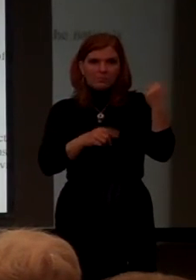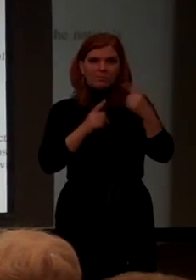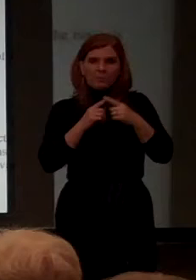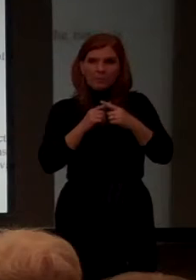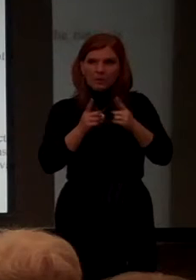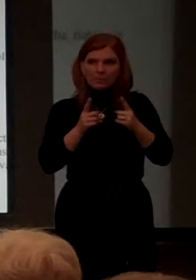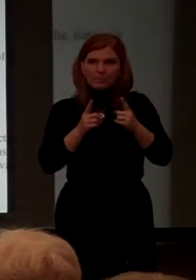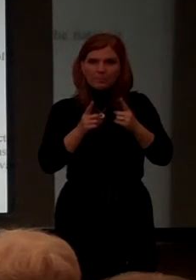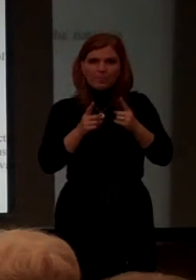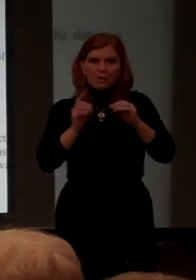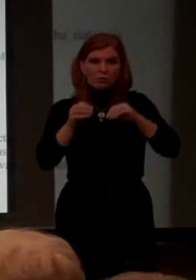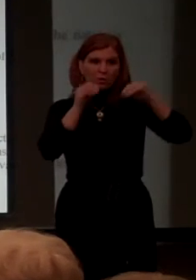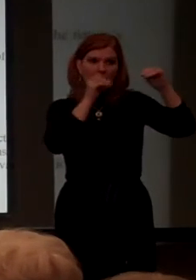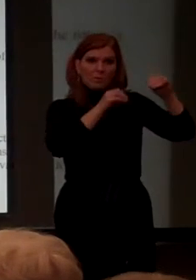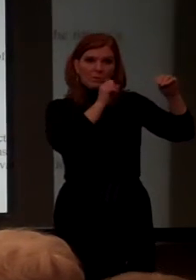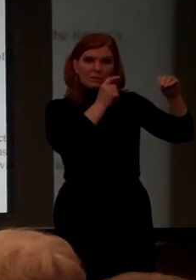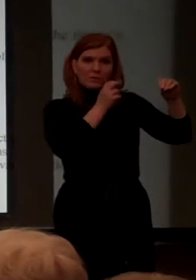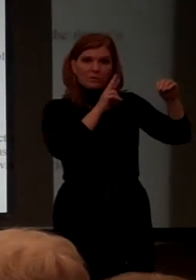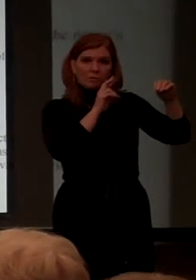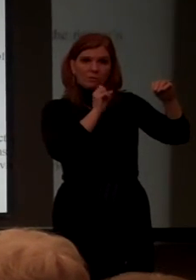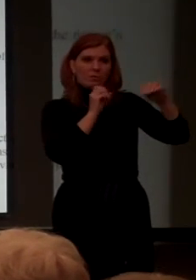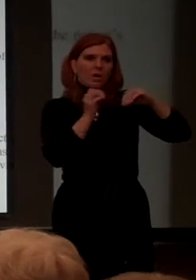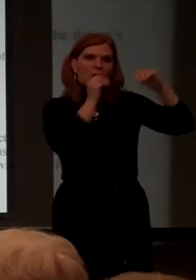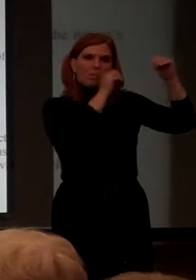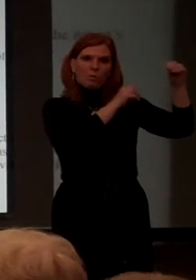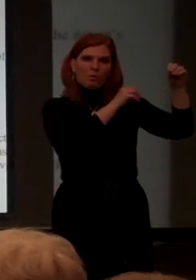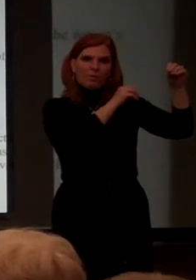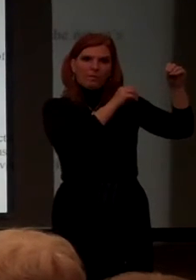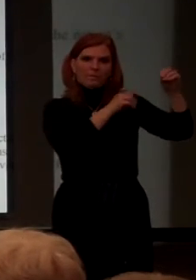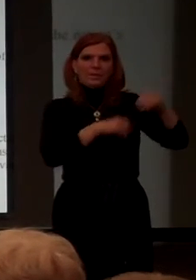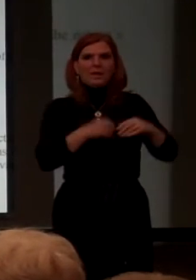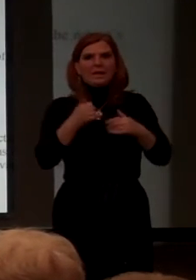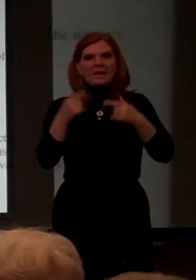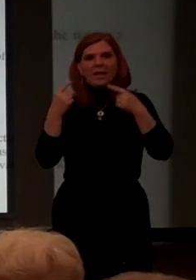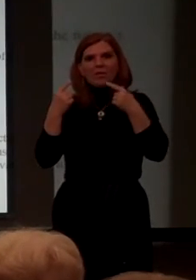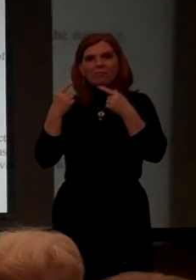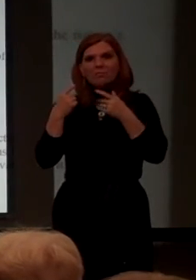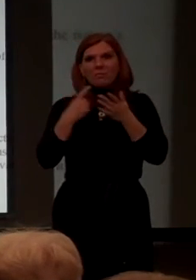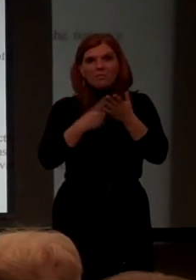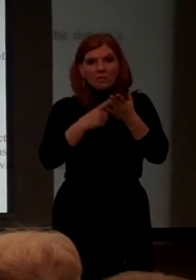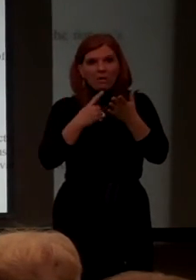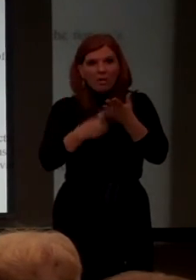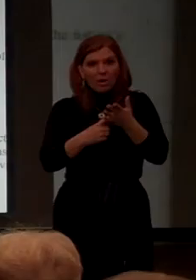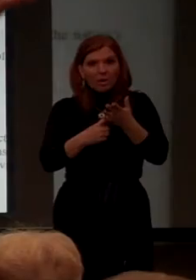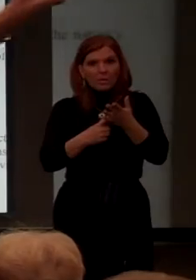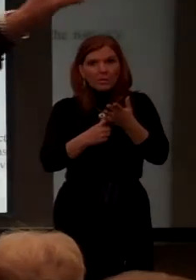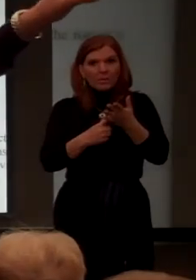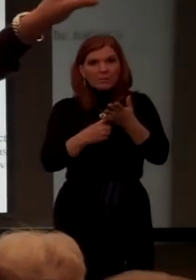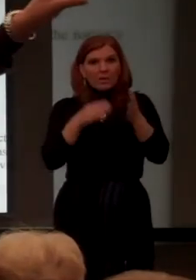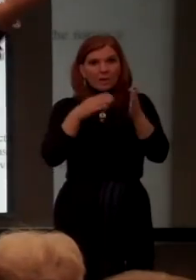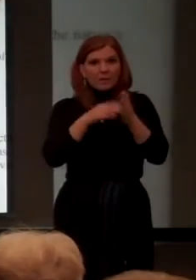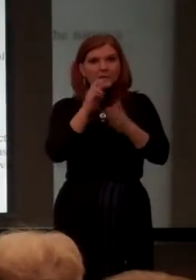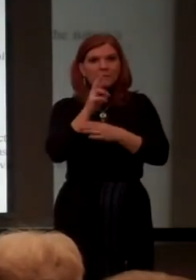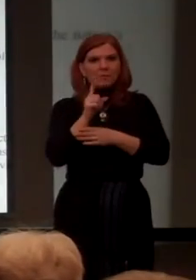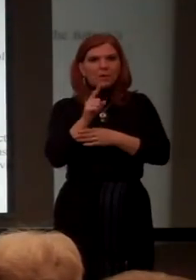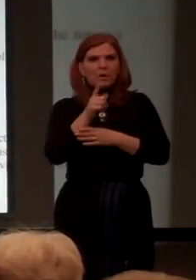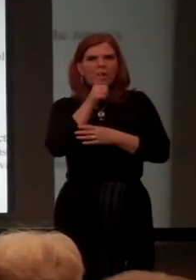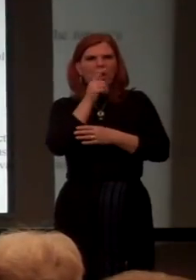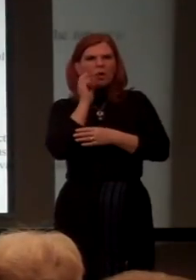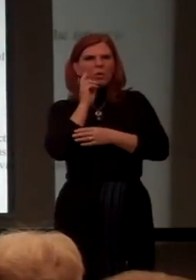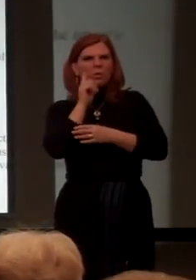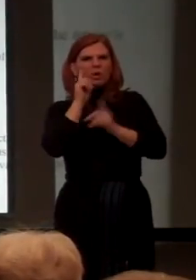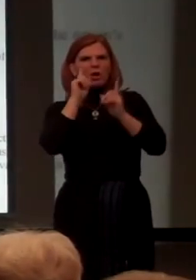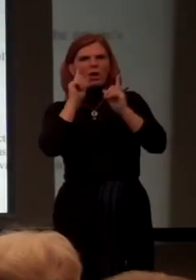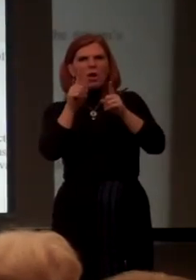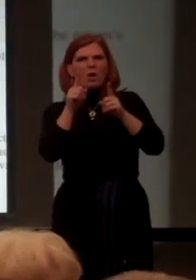Okay? So they're going to move out. Now, the arguments used against the Fort Henry Mall are, one of them was this: who would